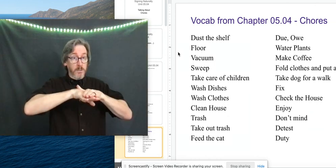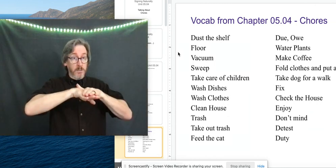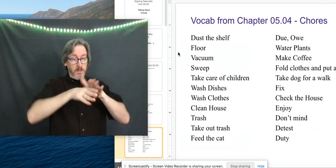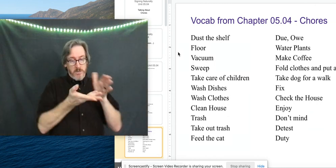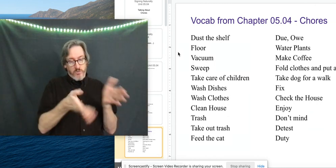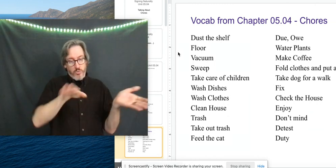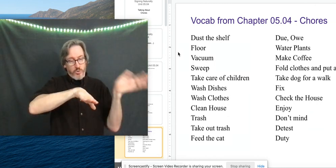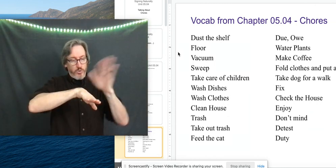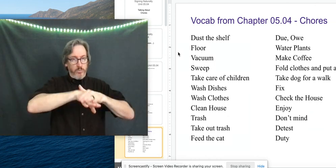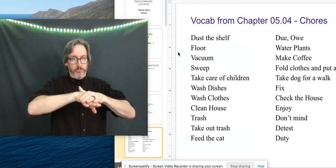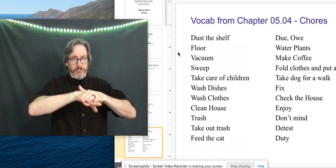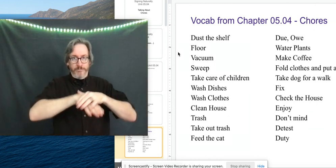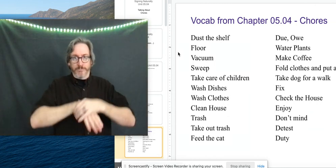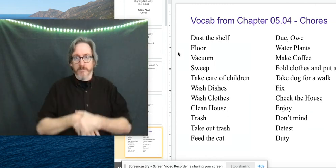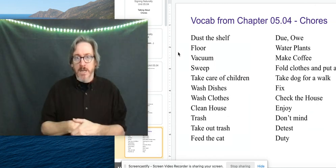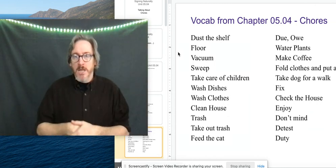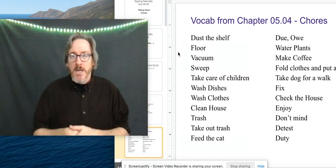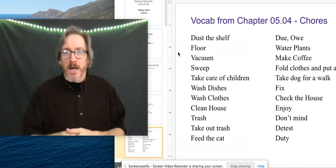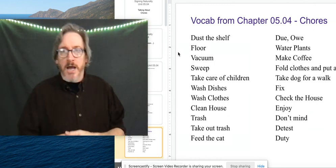fold.